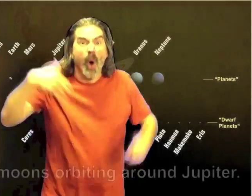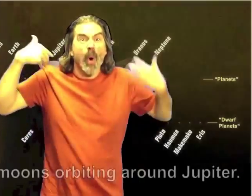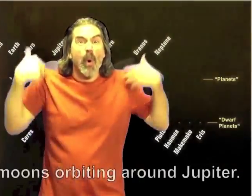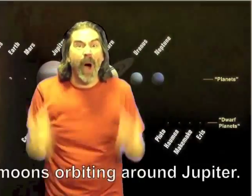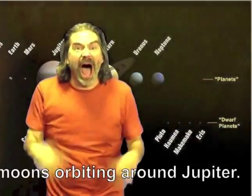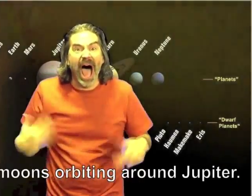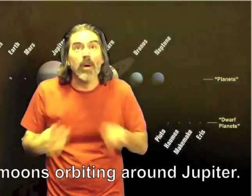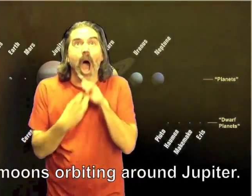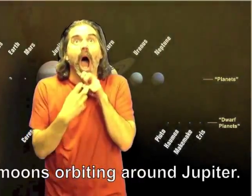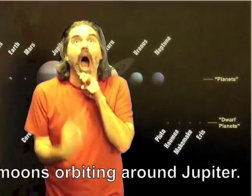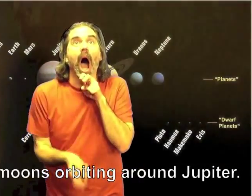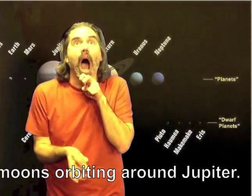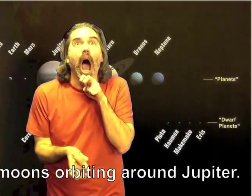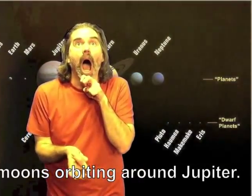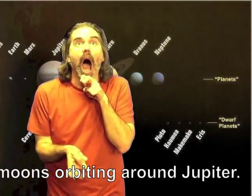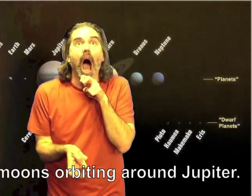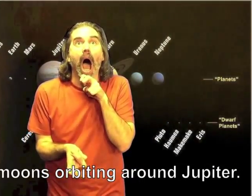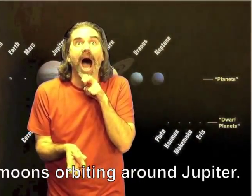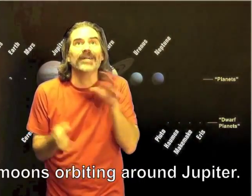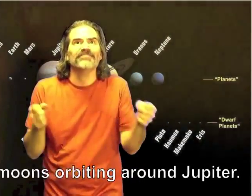63 moons orbiting around Jupiter.